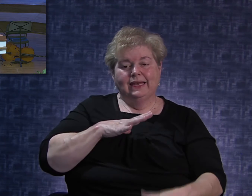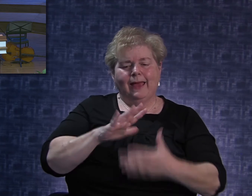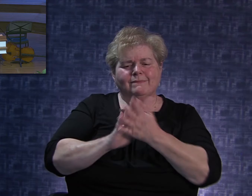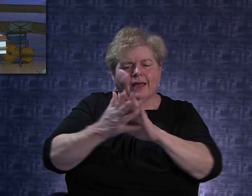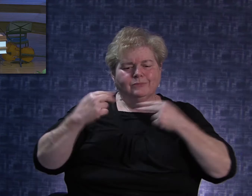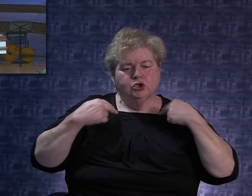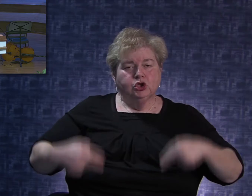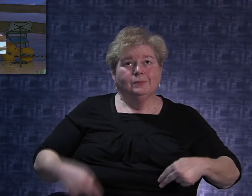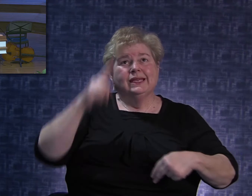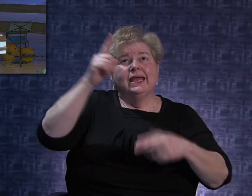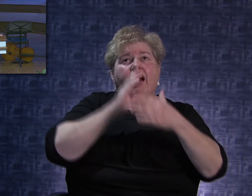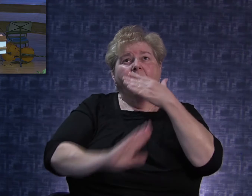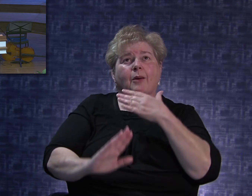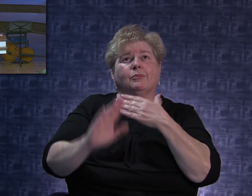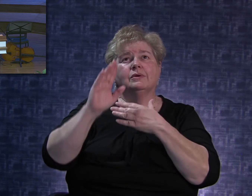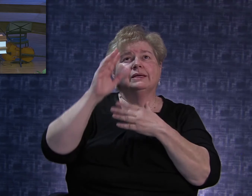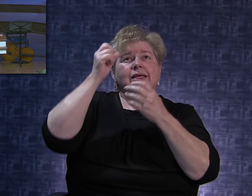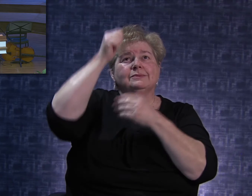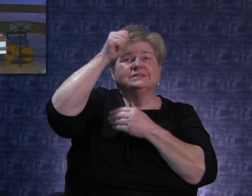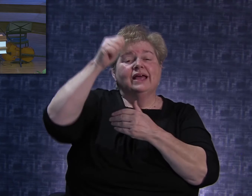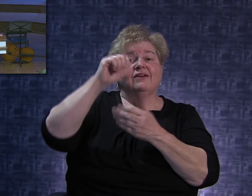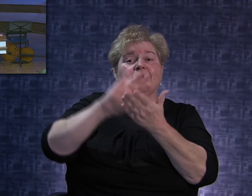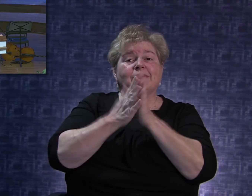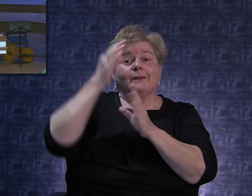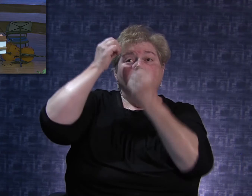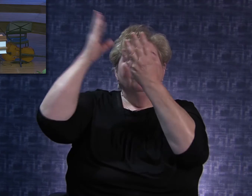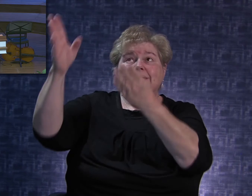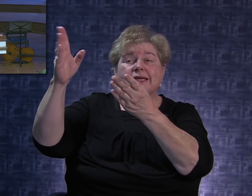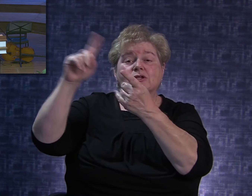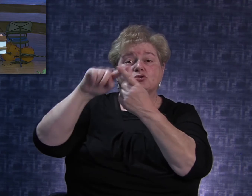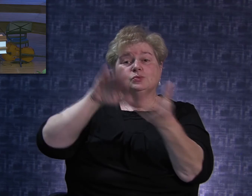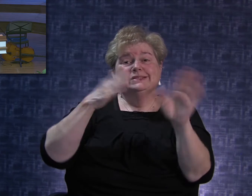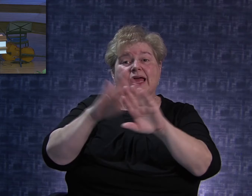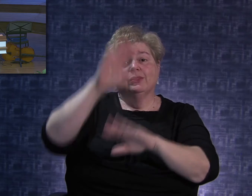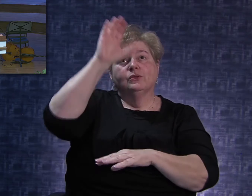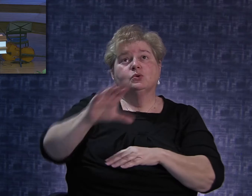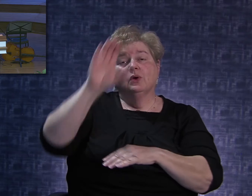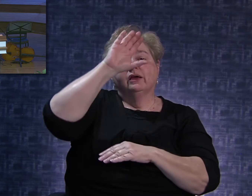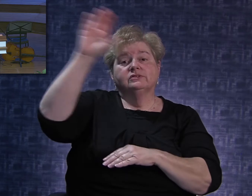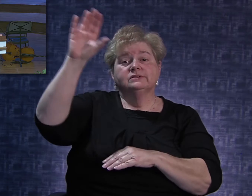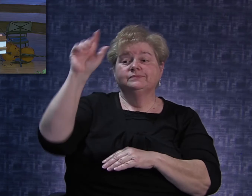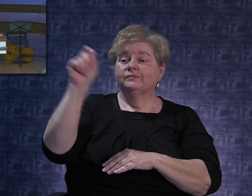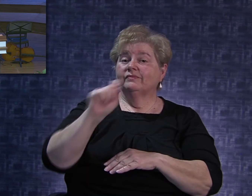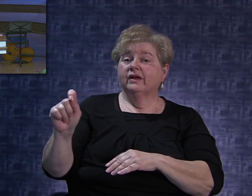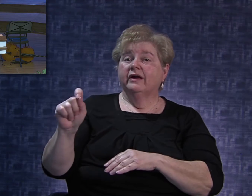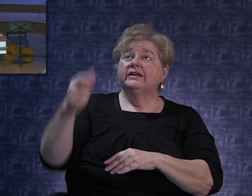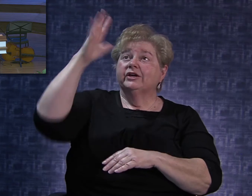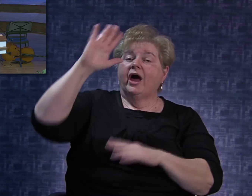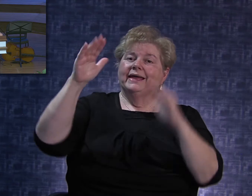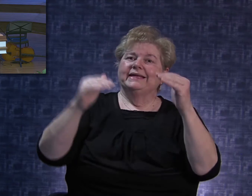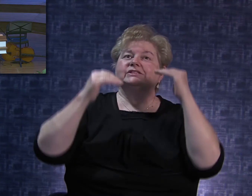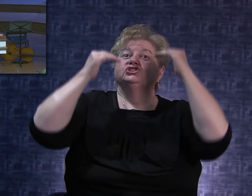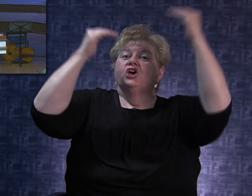he humbled himself by becoming obedient to the point of death, even death on a cross. Therefore, God has highly